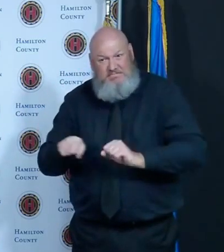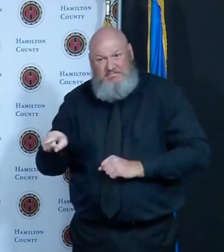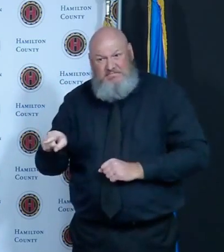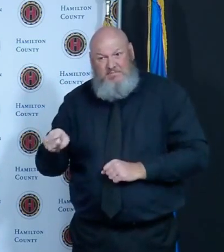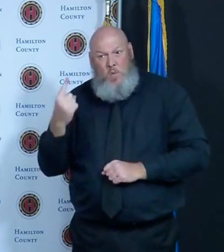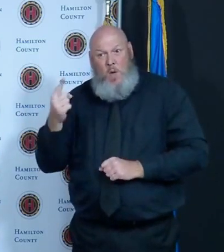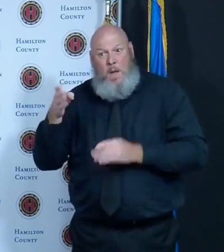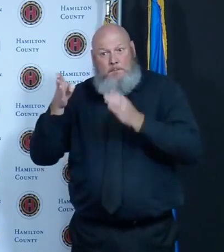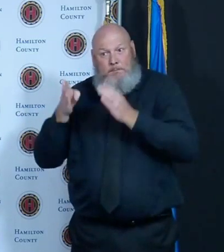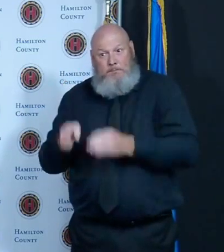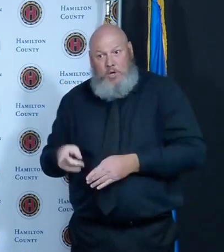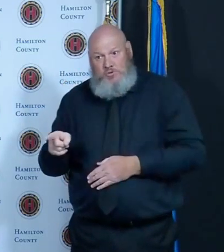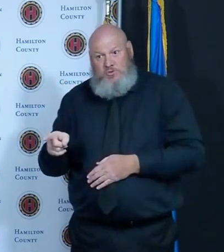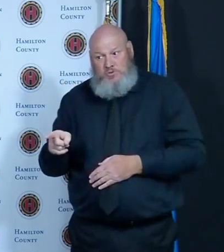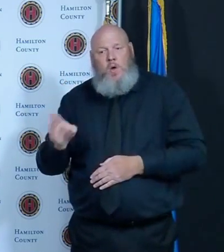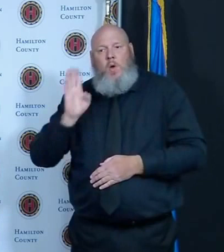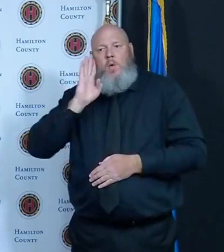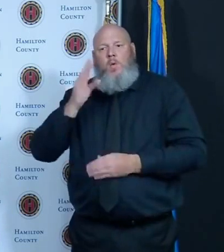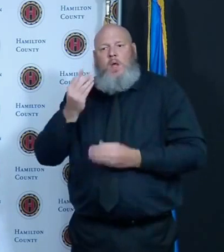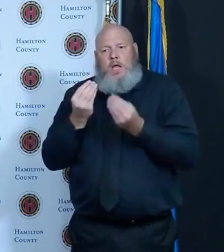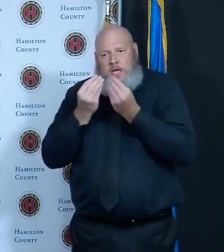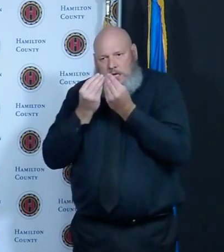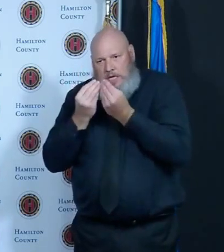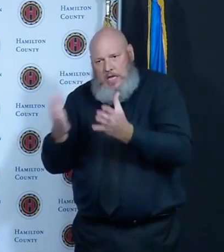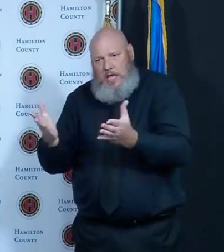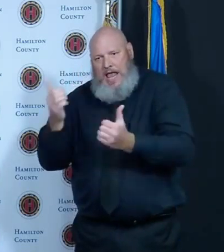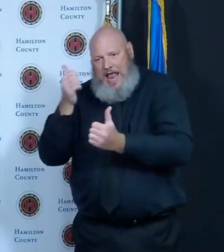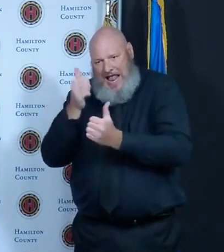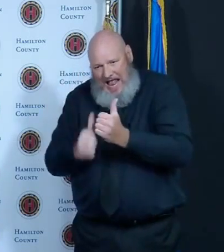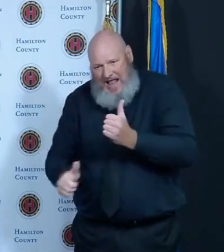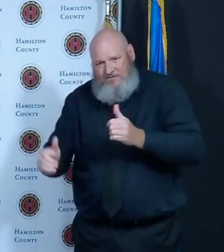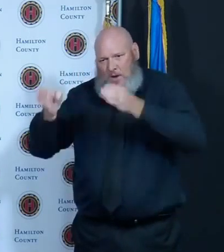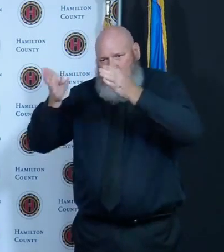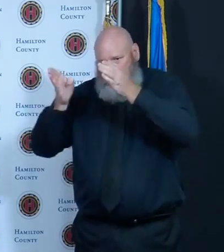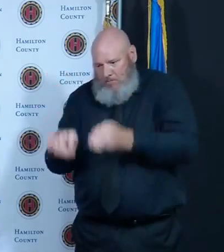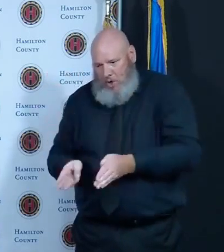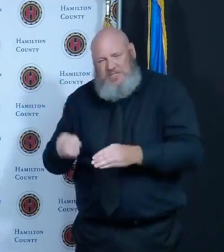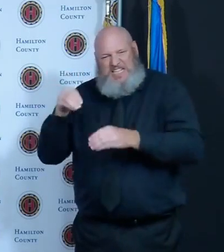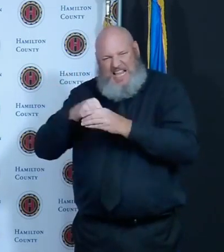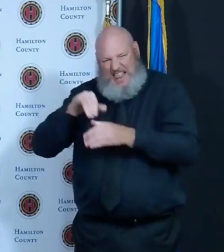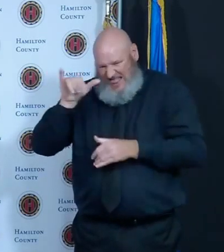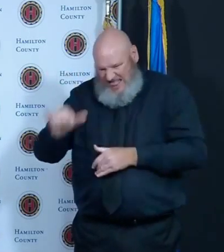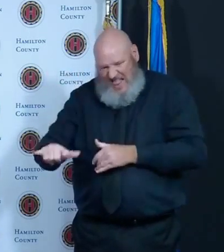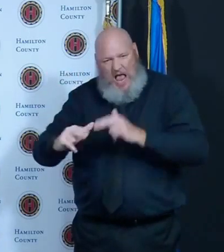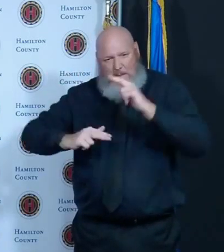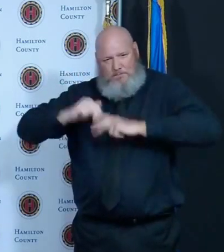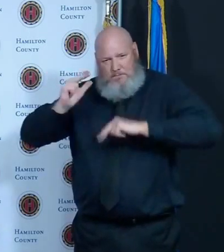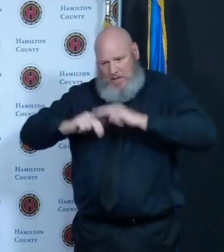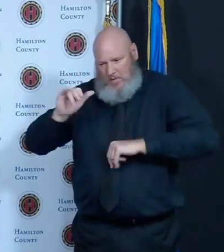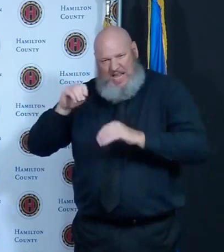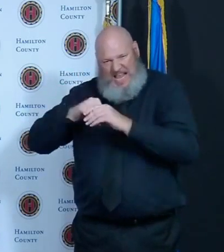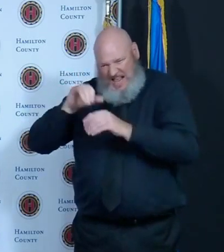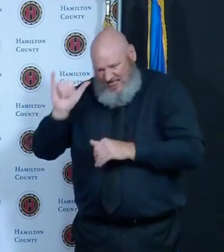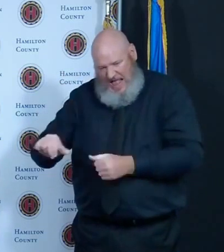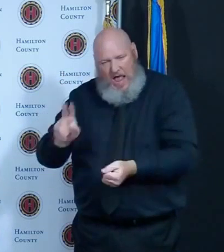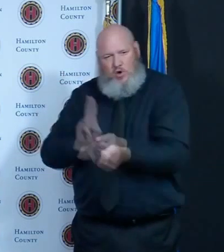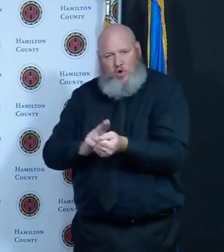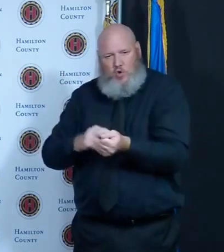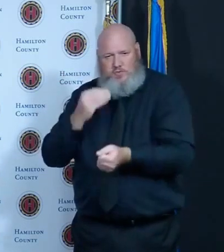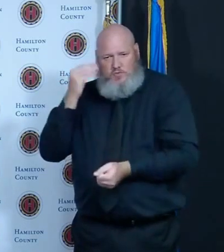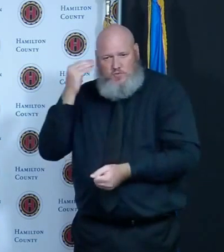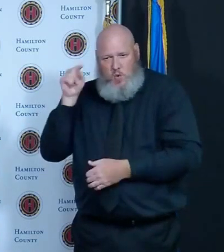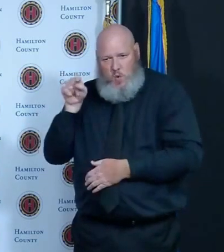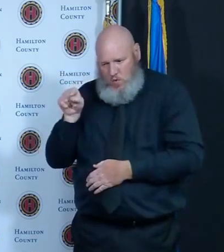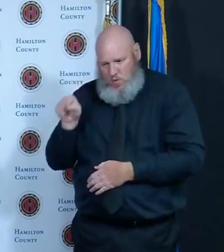is notified, their families are notified, the staff is obviously aware, and so the folks that are interacting with